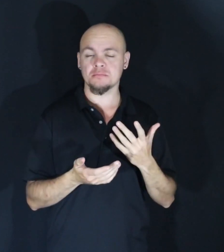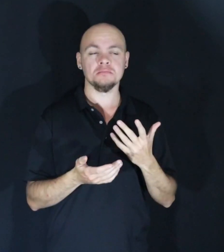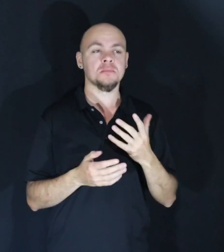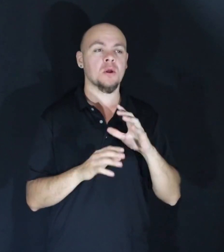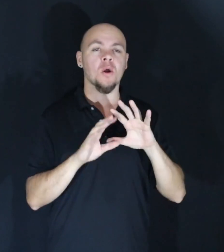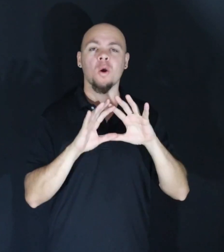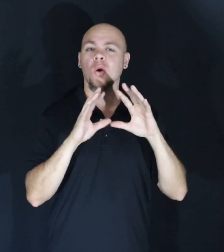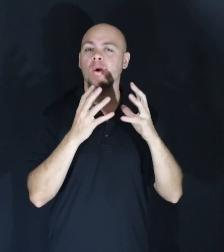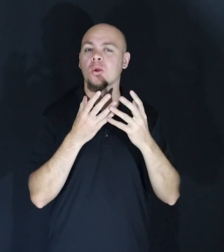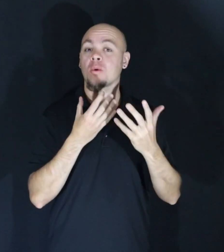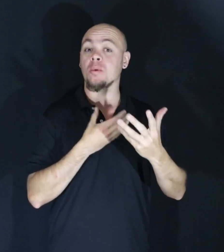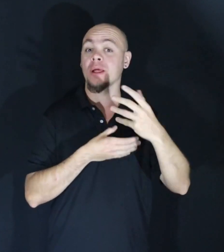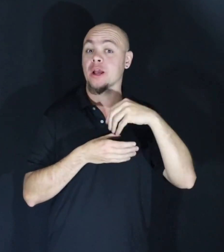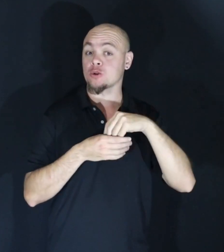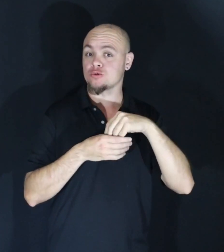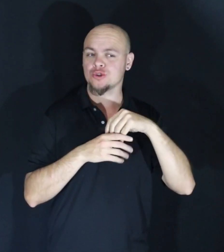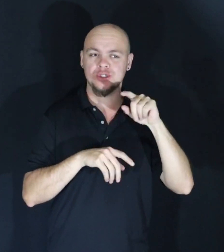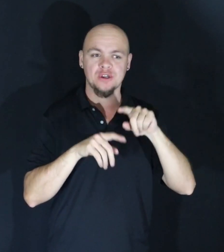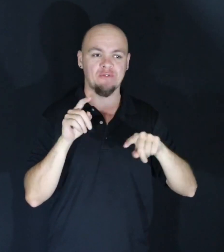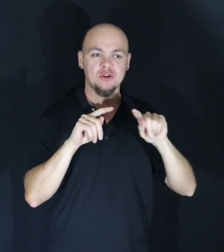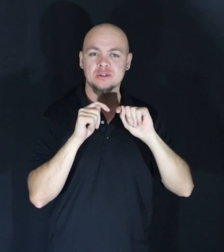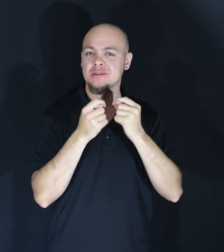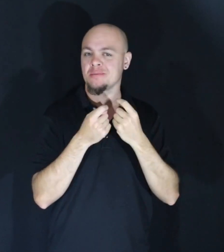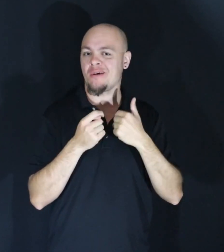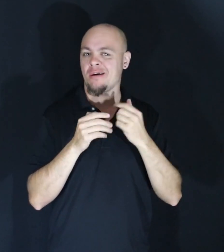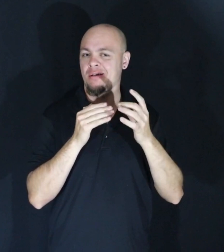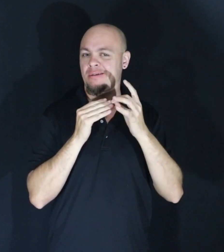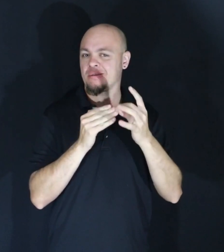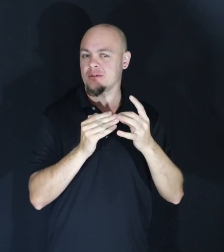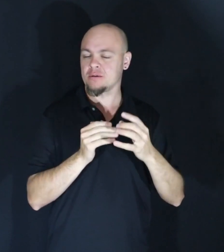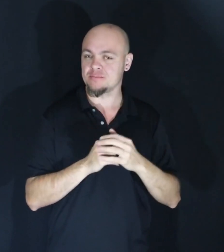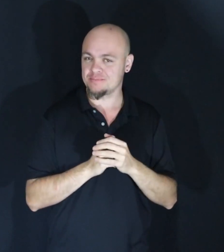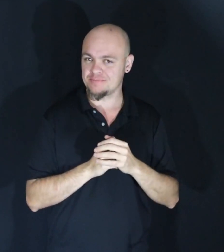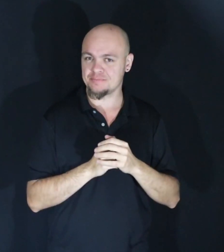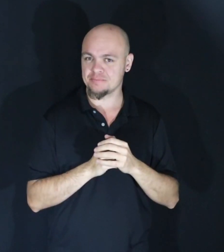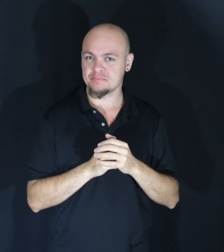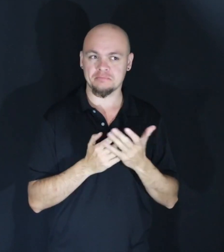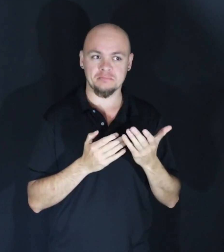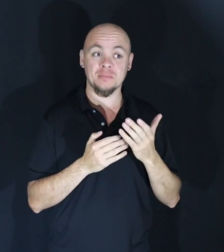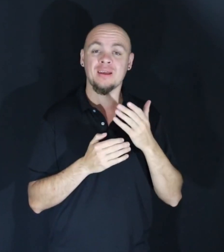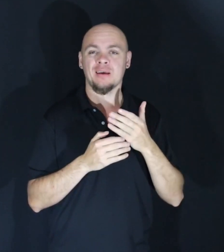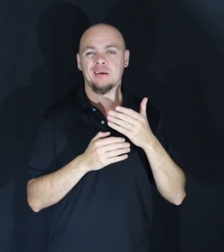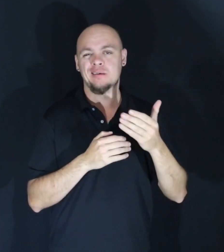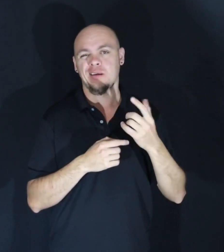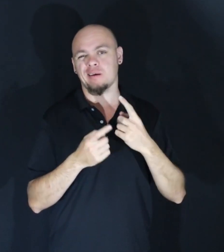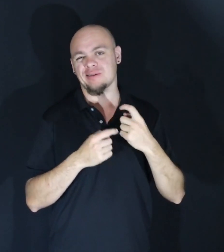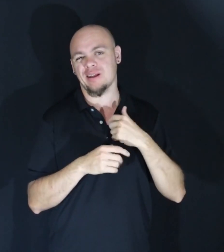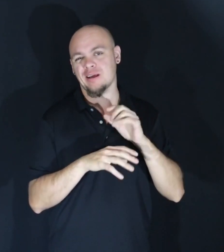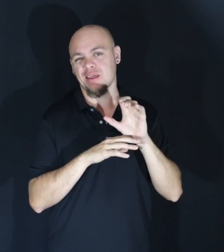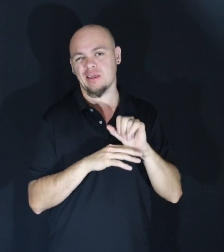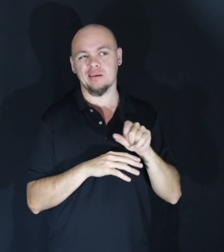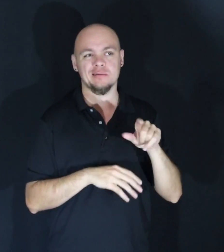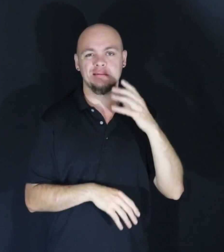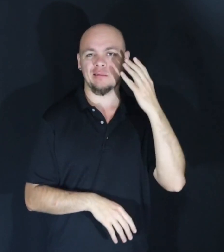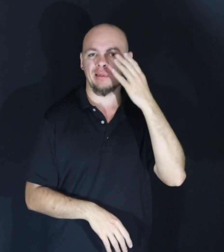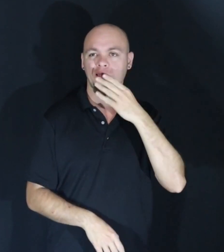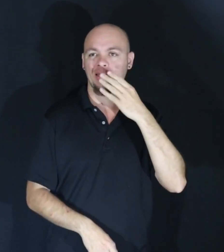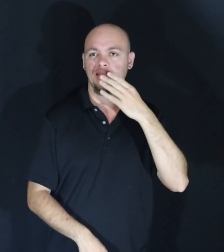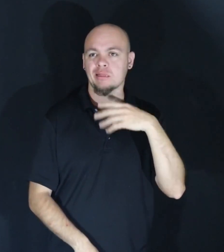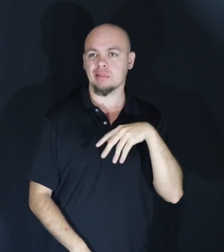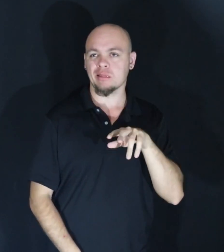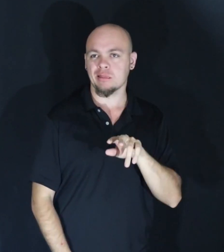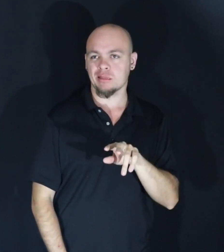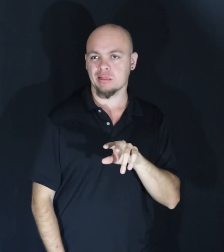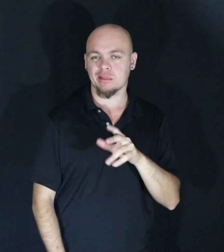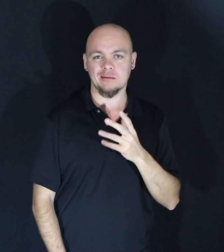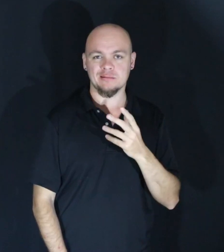global inclusion and diversity team. I've grown very accustomed to what comes next. Blank stares,